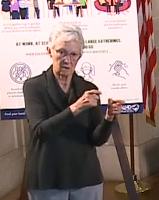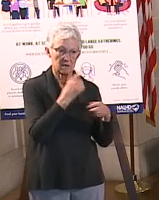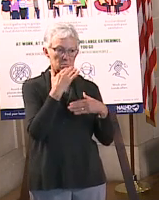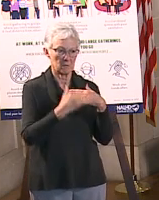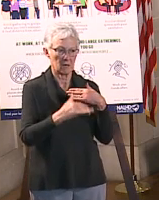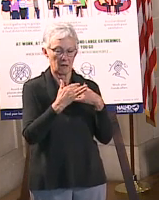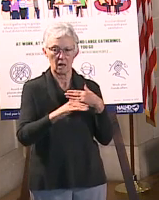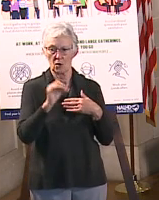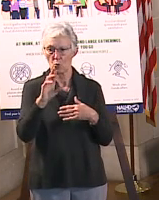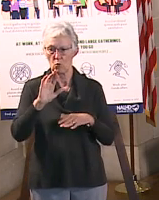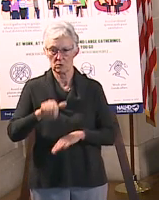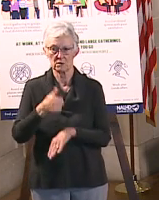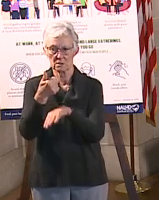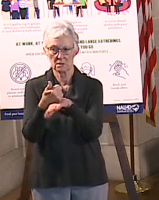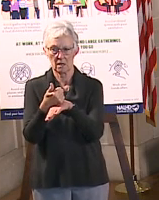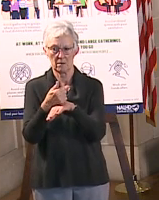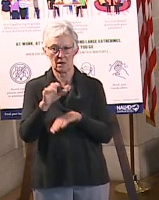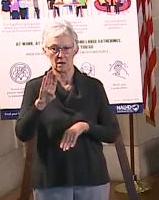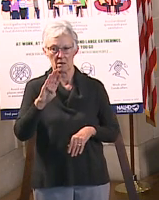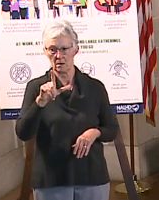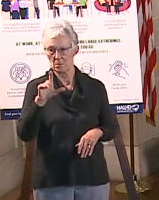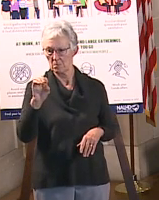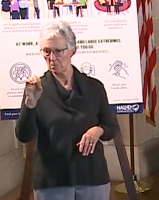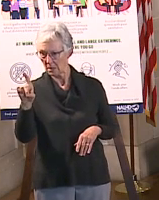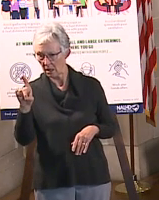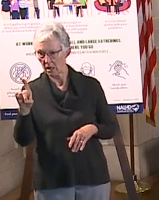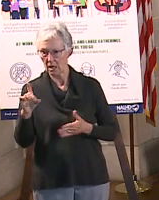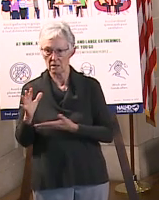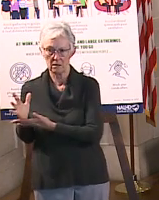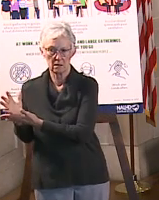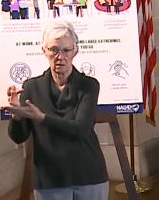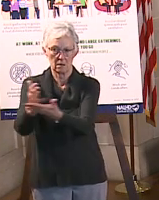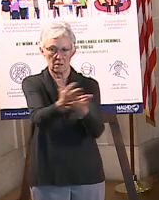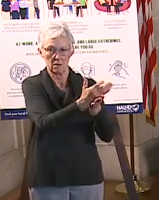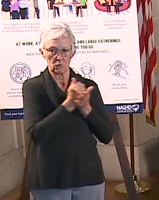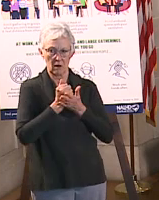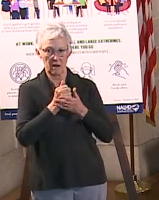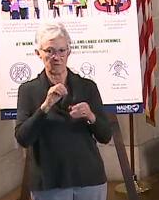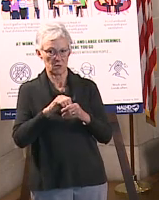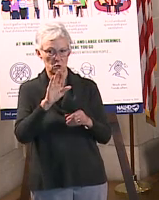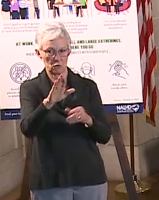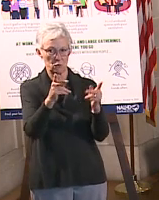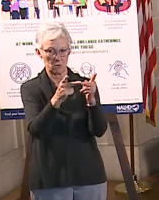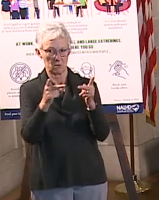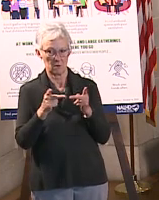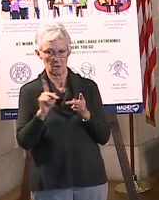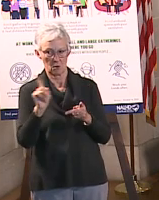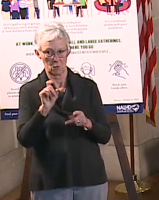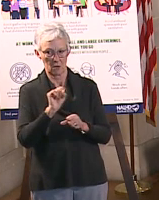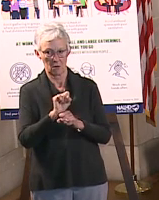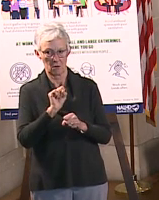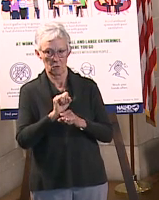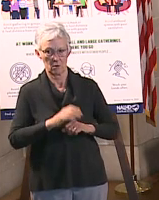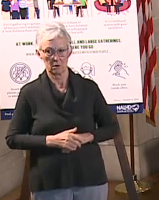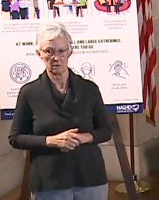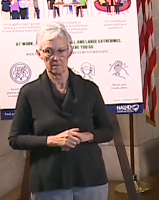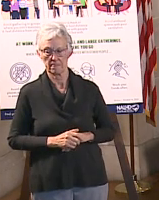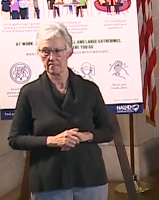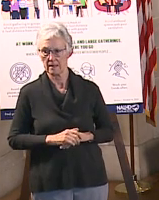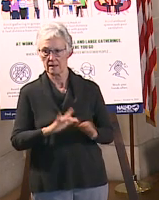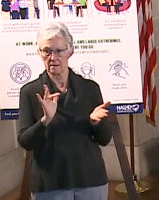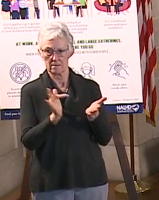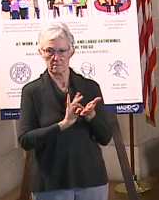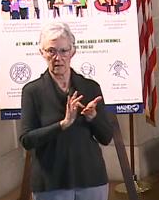maintain an adequate supply of blood for those that need it. You know, medical emergencies and medical